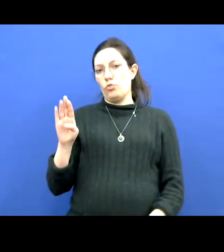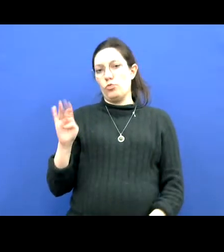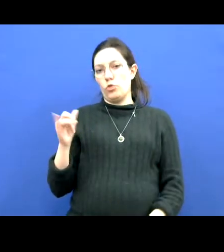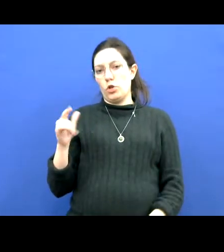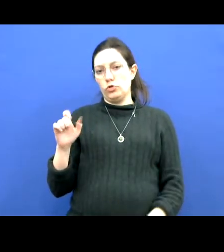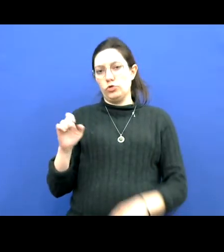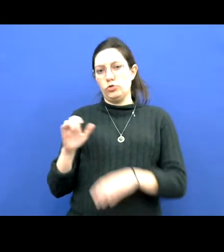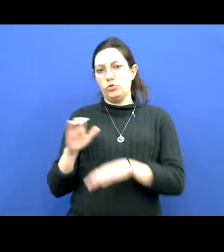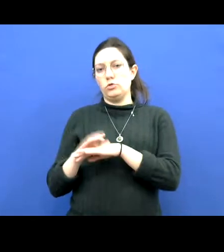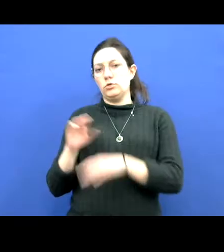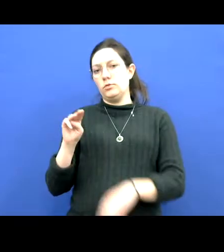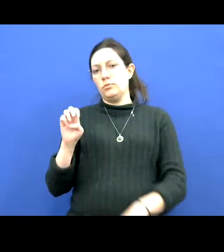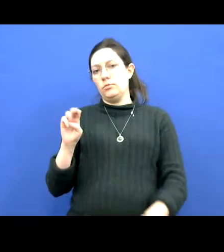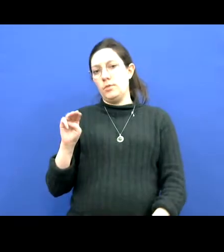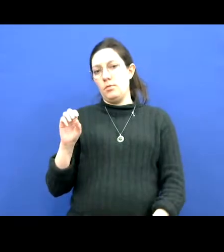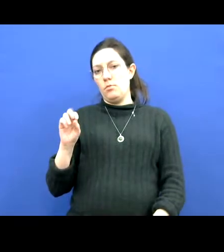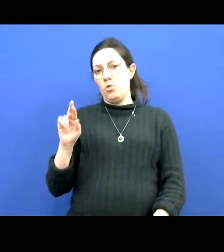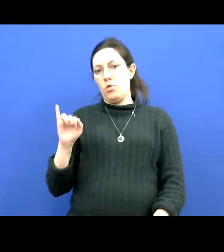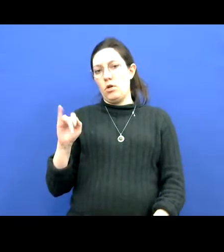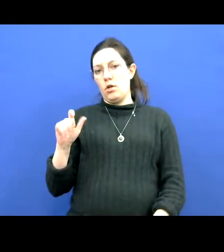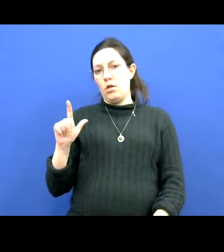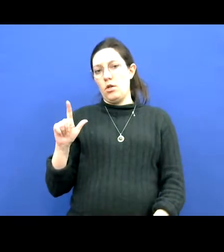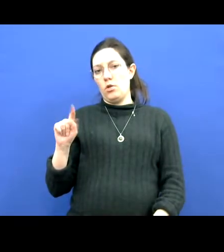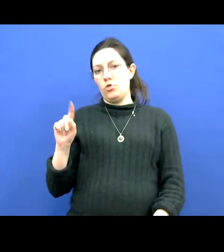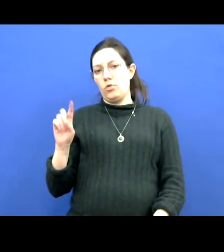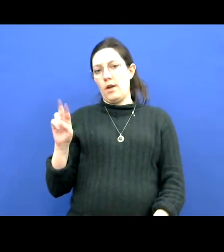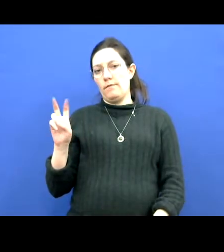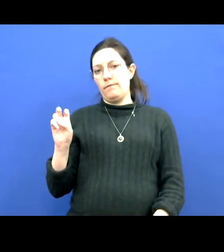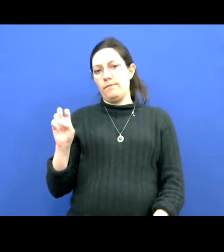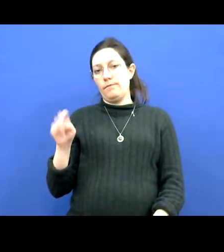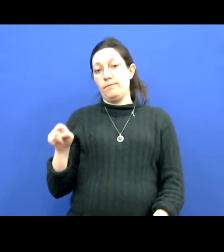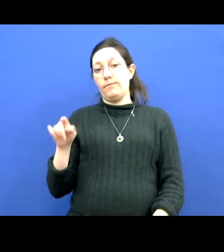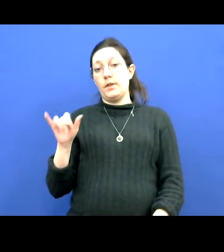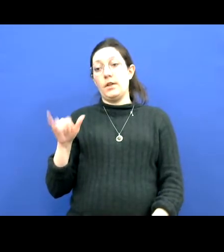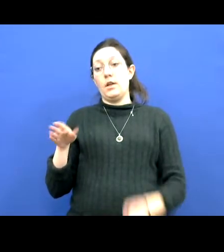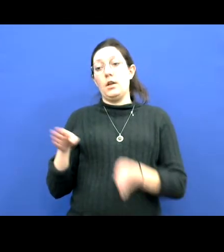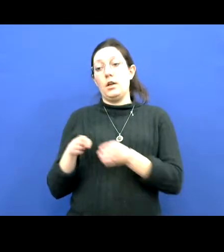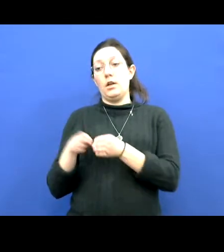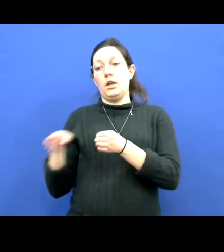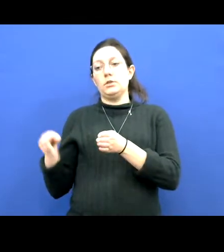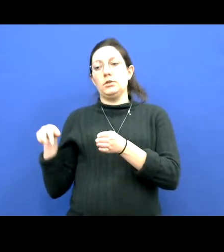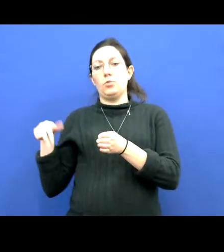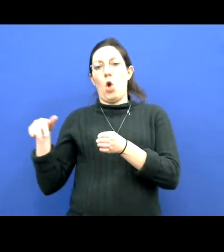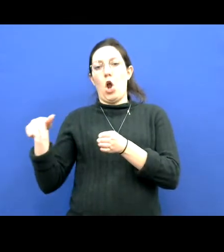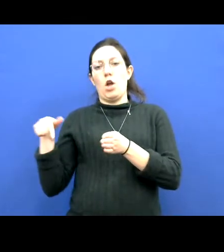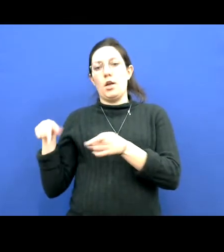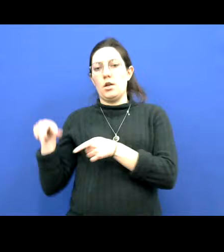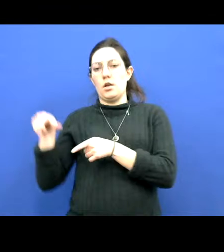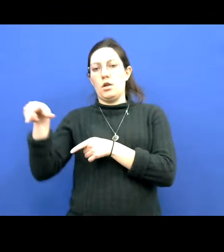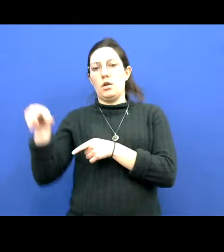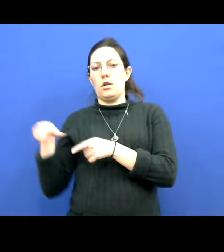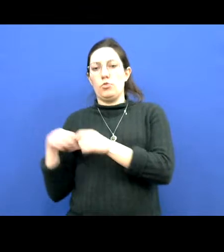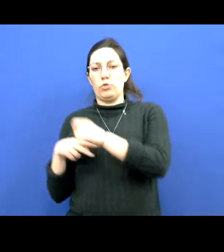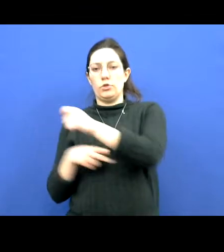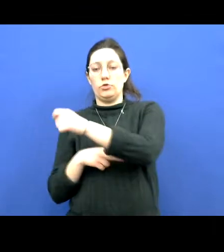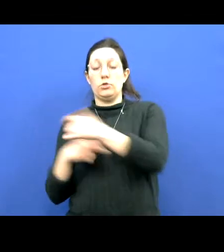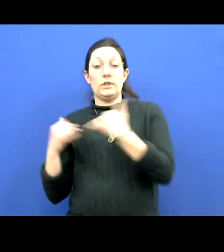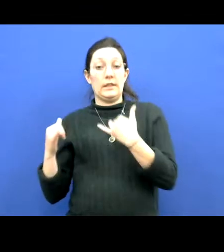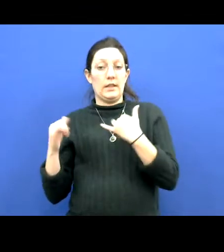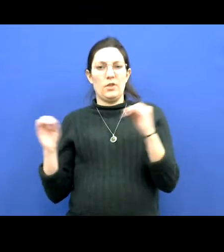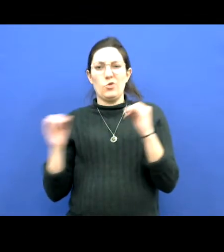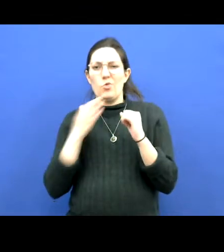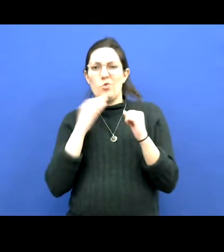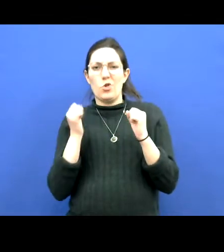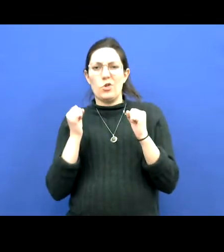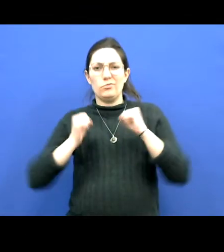Drive. And the purpose for that is today there's not a good